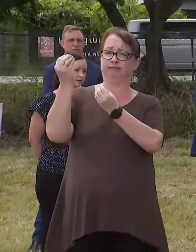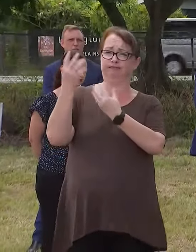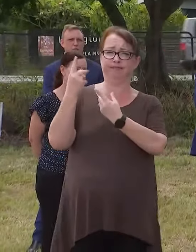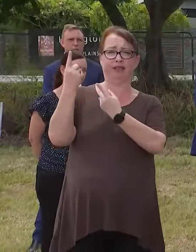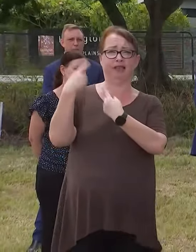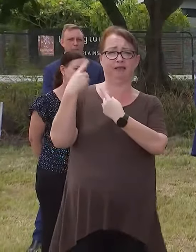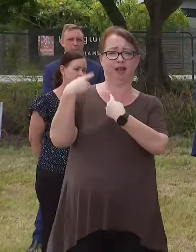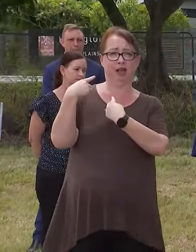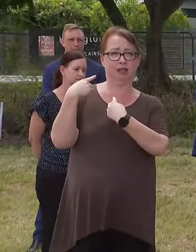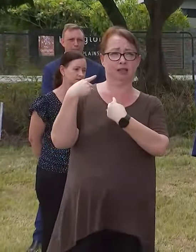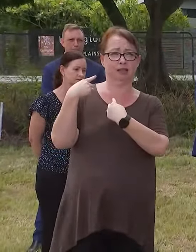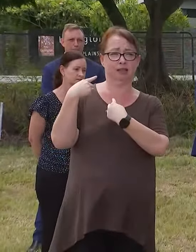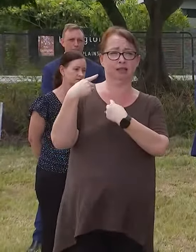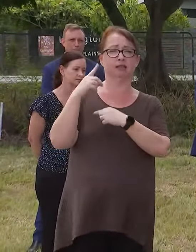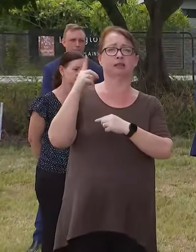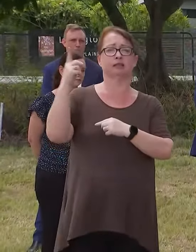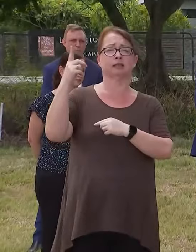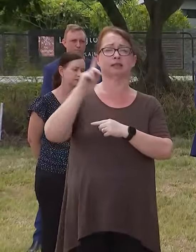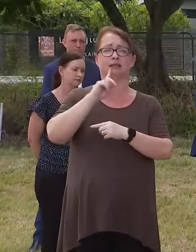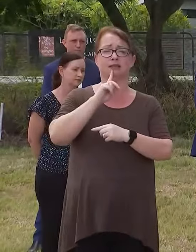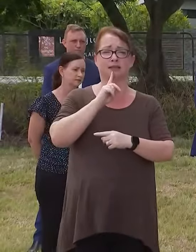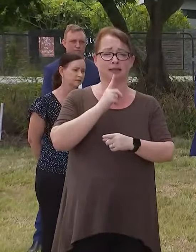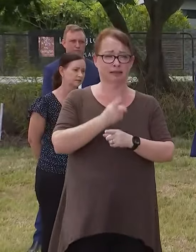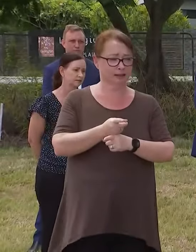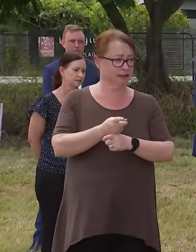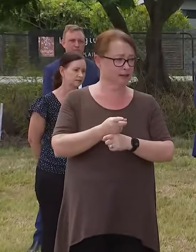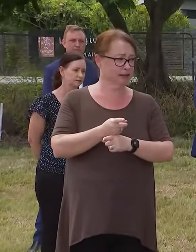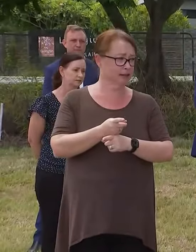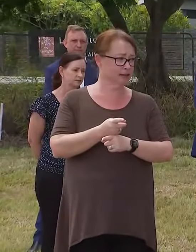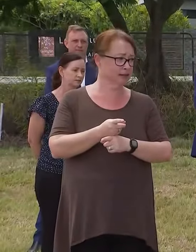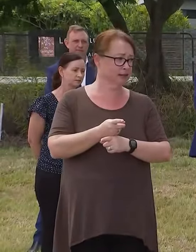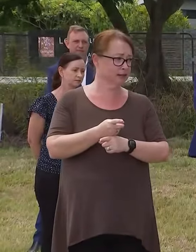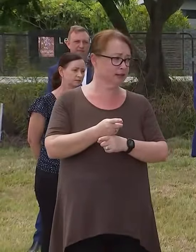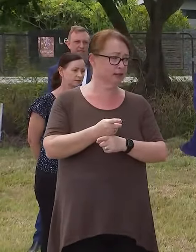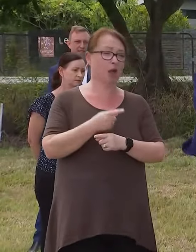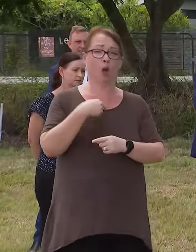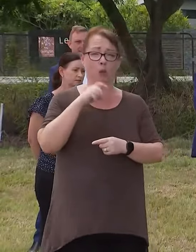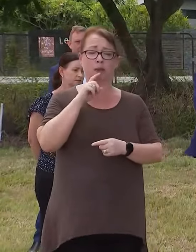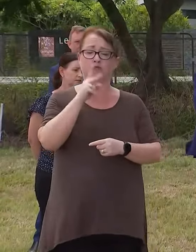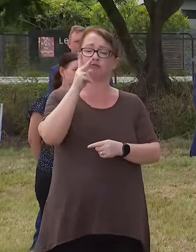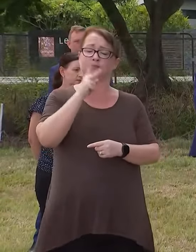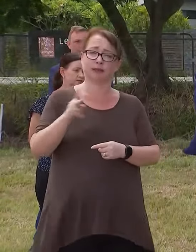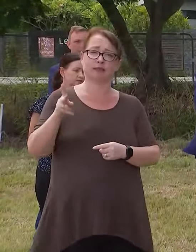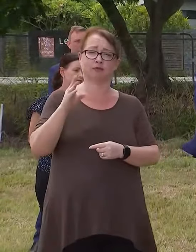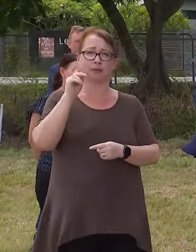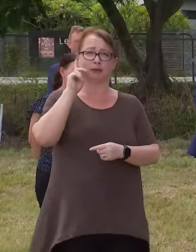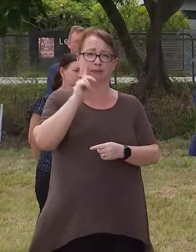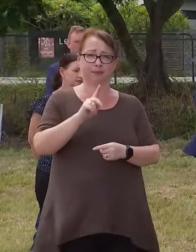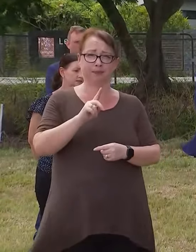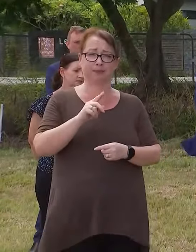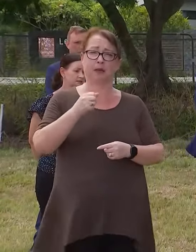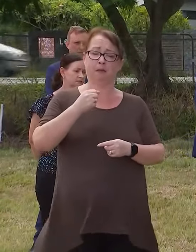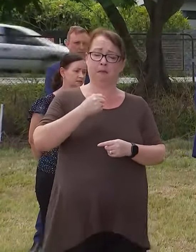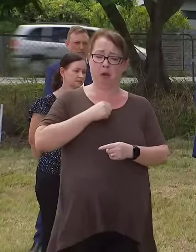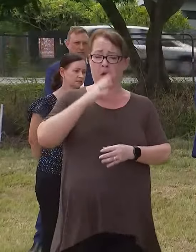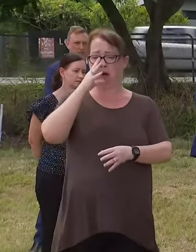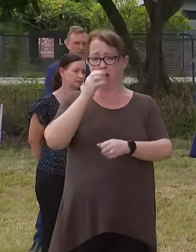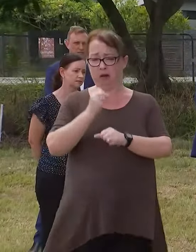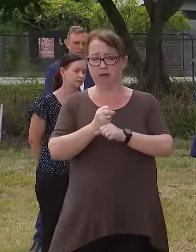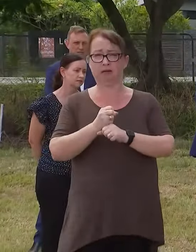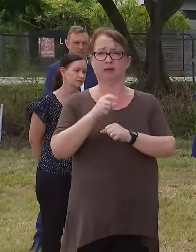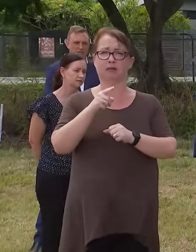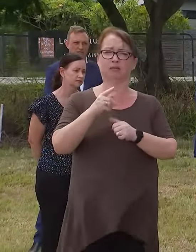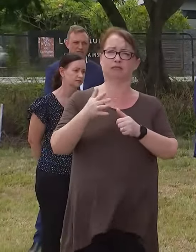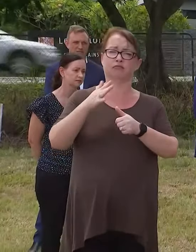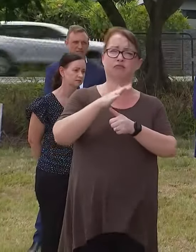me, and that advice said, and I'll say this again, in my view, the primacy of the